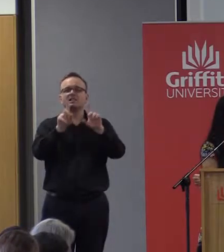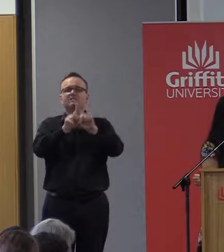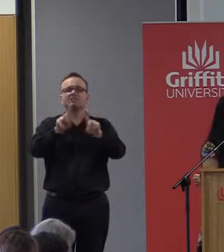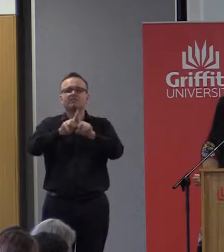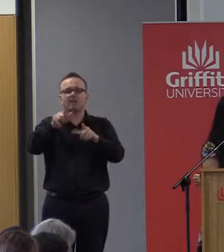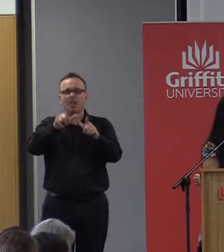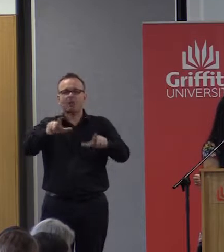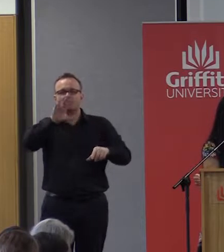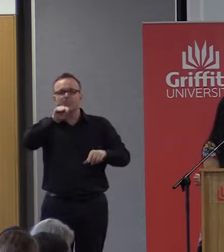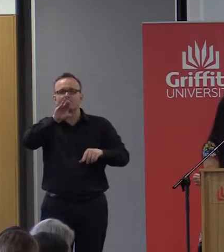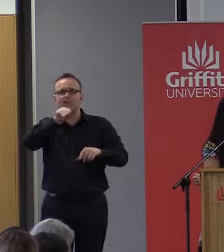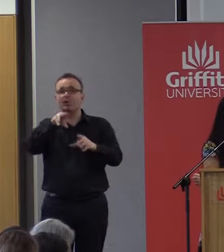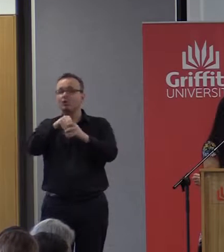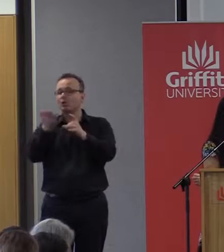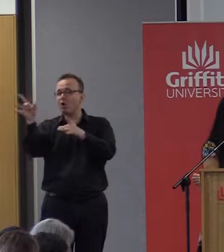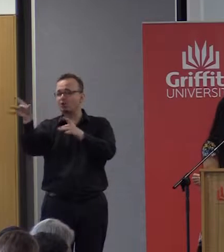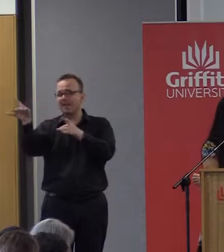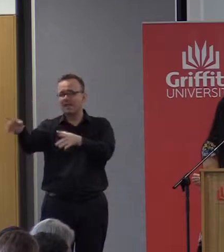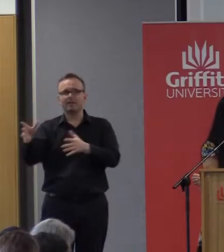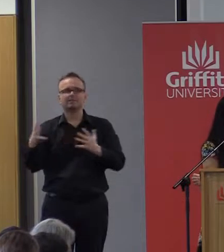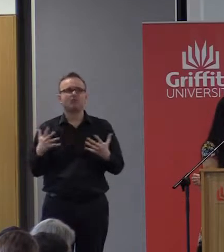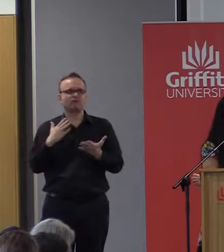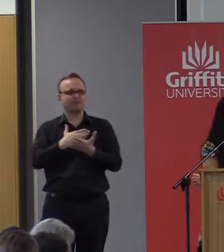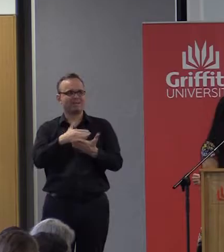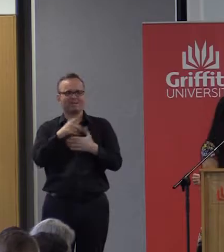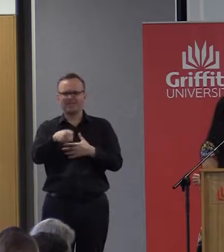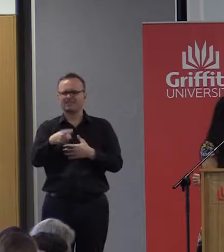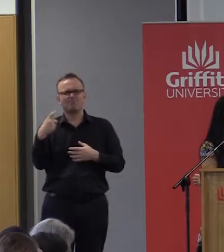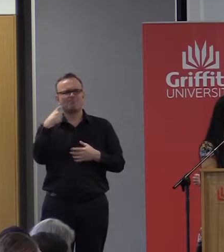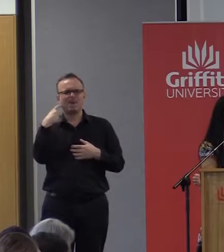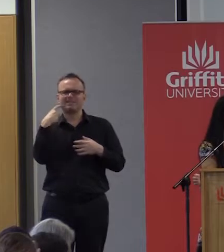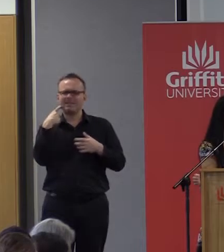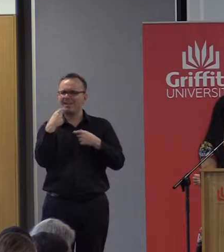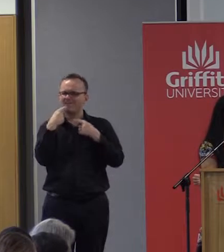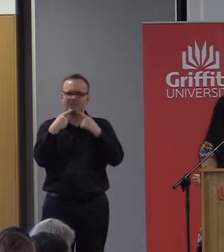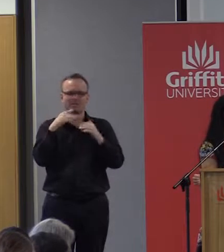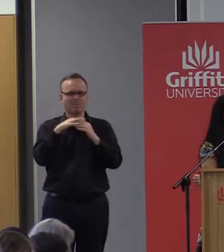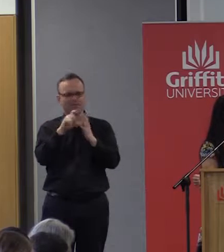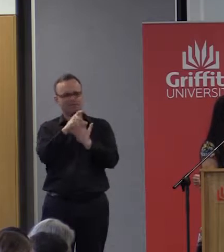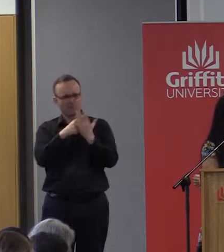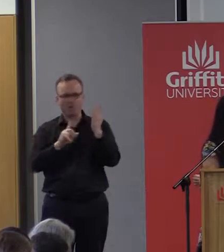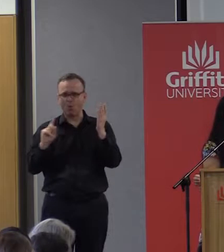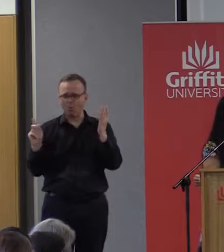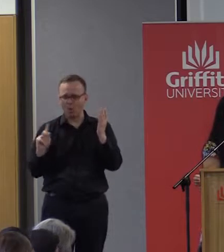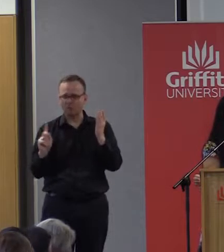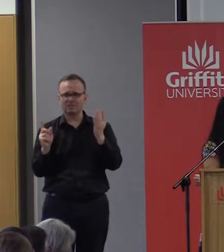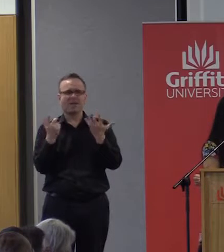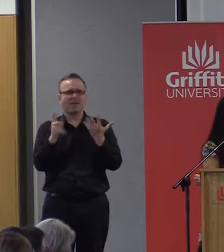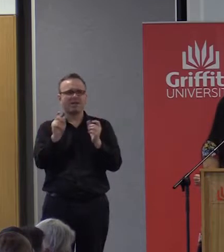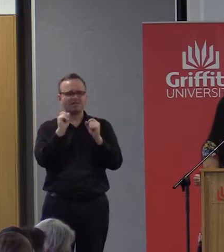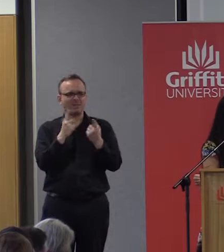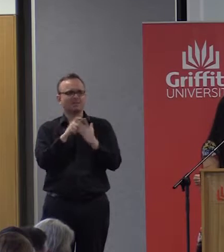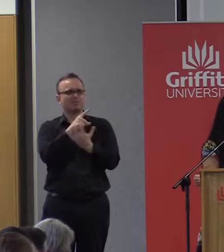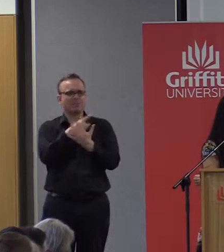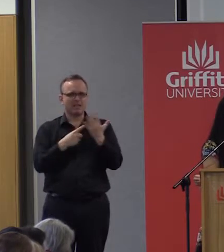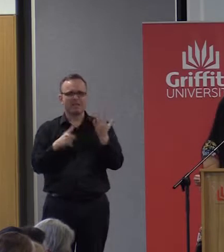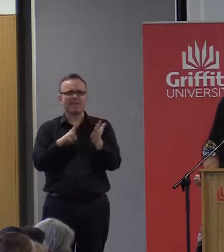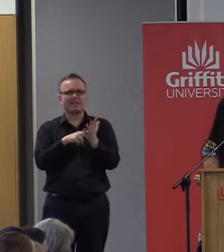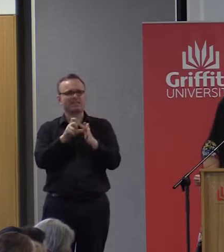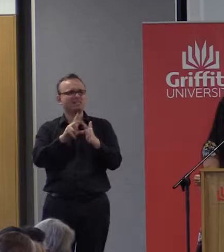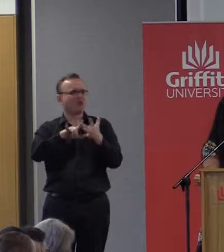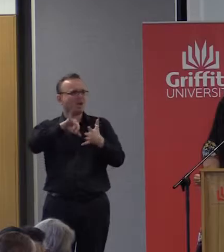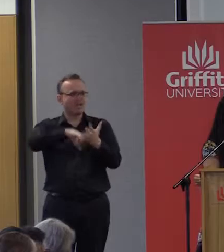languages, including Auslan. Yep. So that's basic information about what is a disability and understanding disability and what is the NDIS.